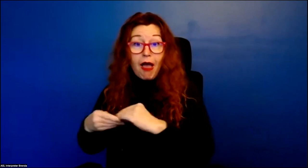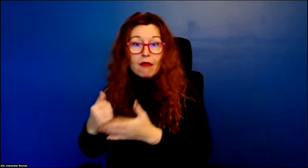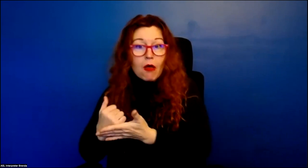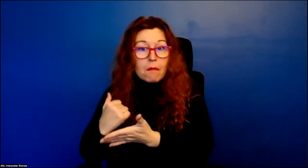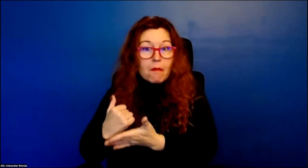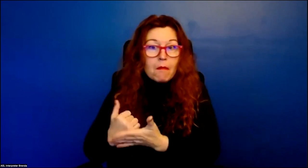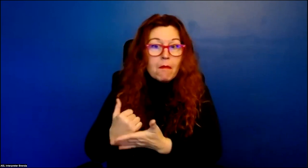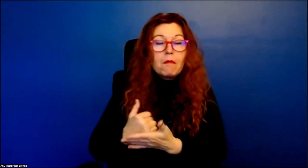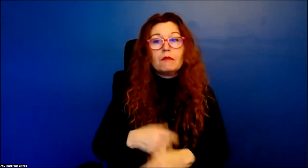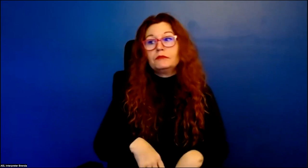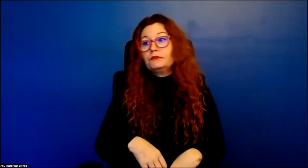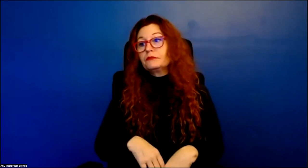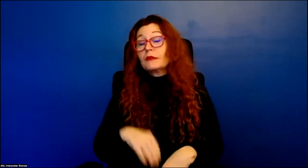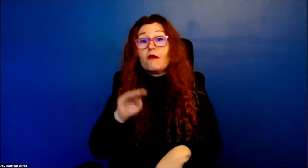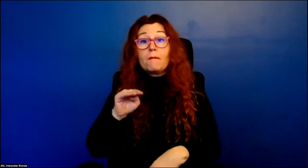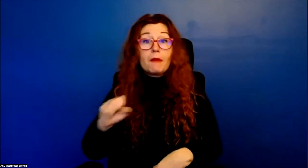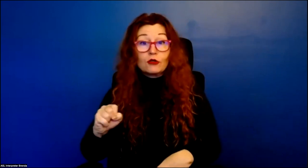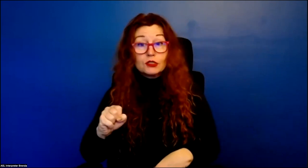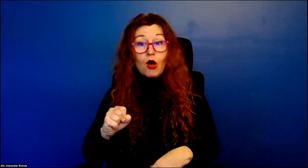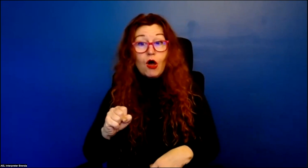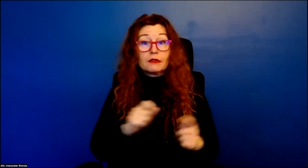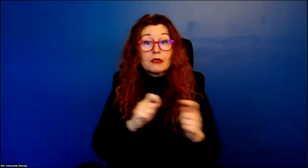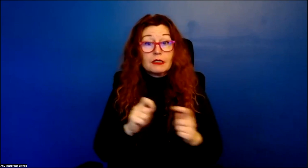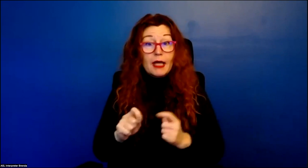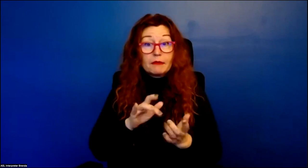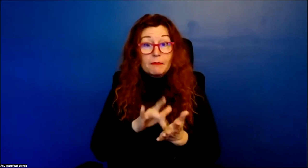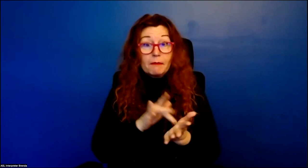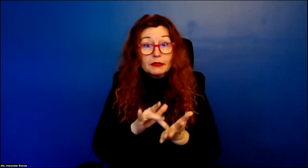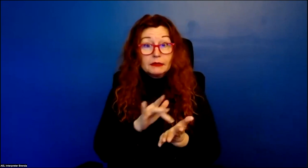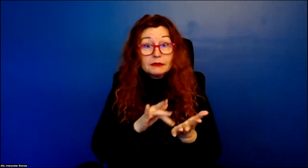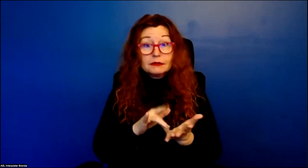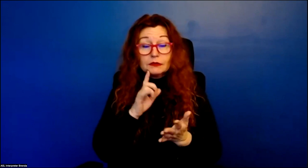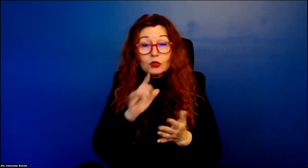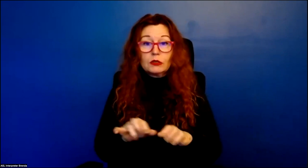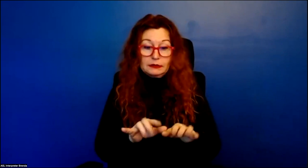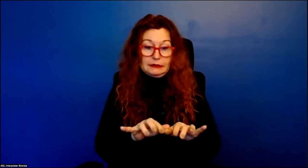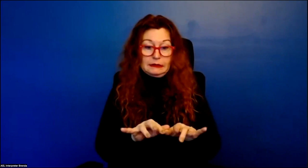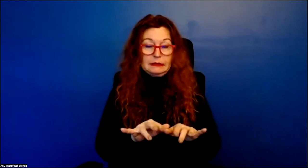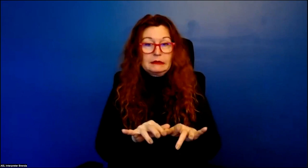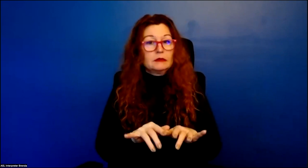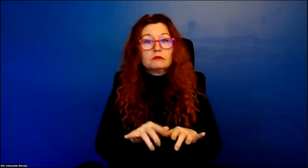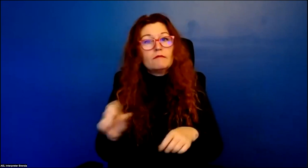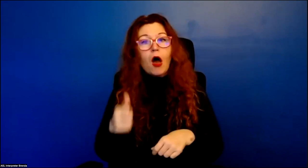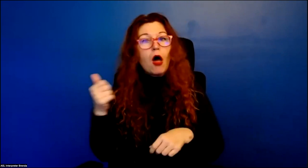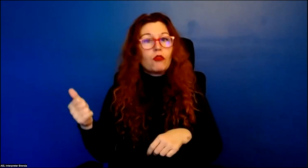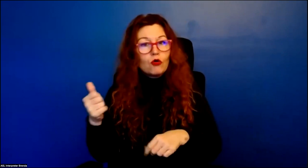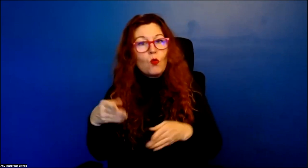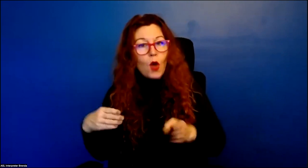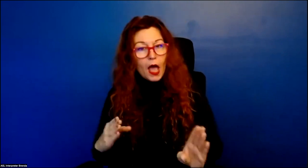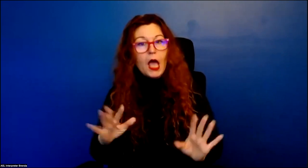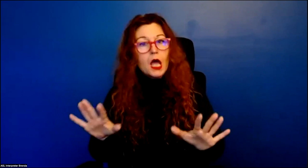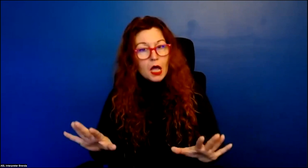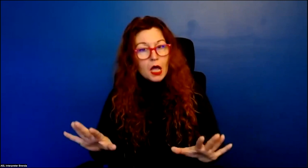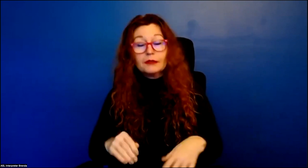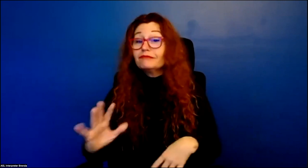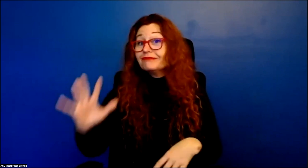Microsoft adaptive buttons. So that allows me to take a break from using the keyboard. When I used to play